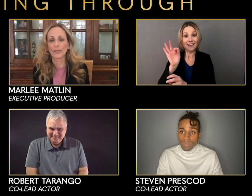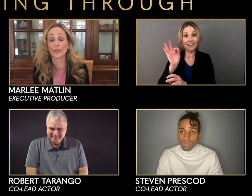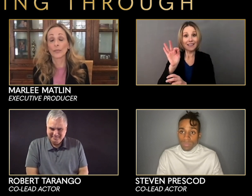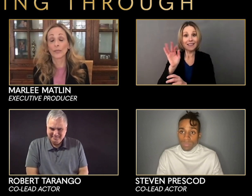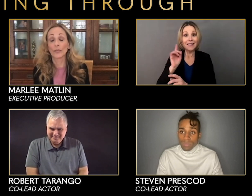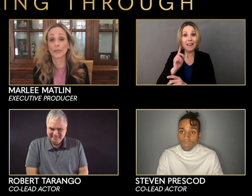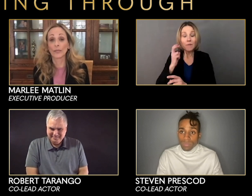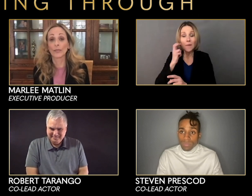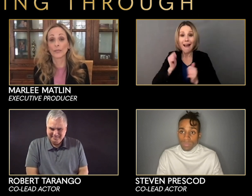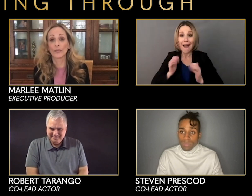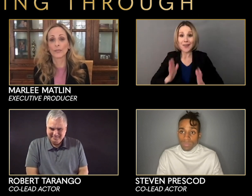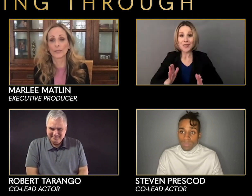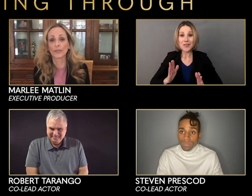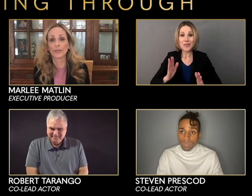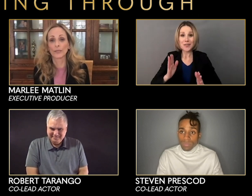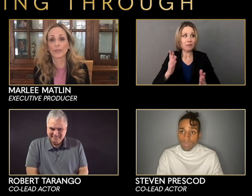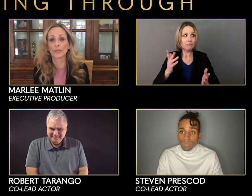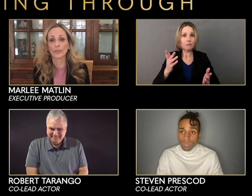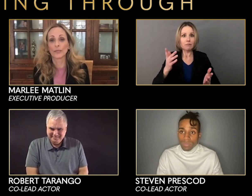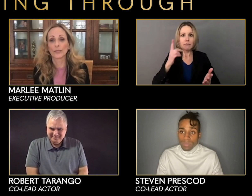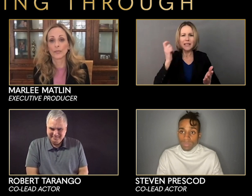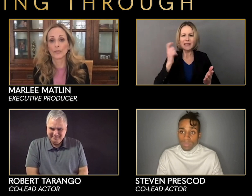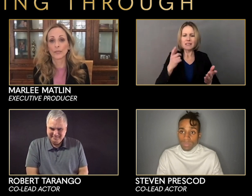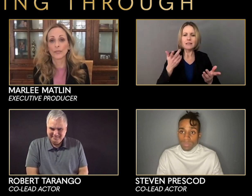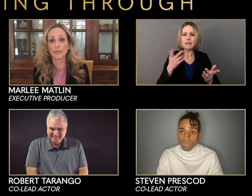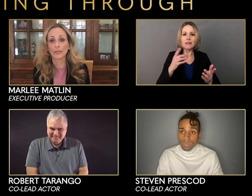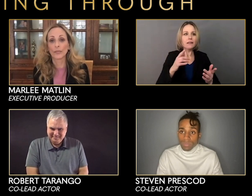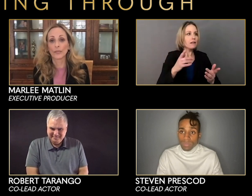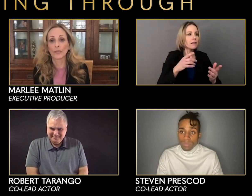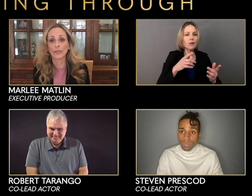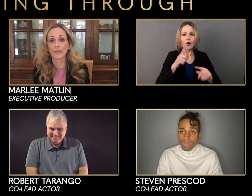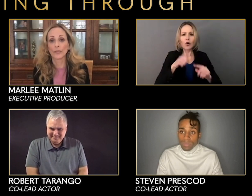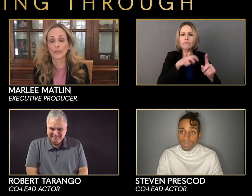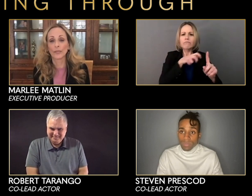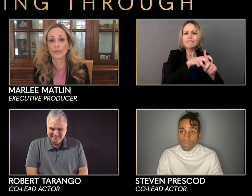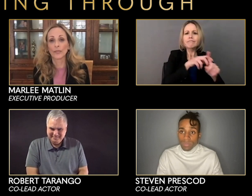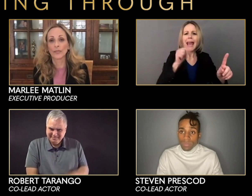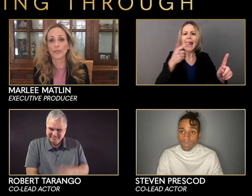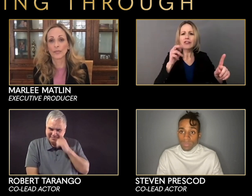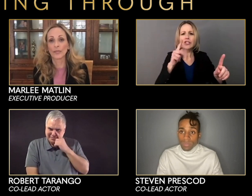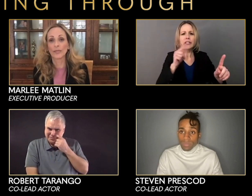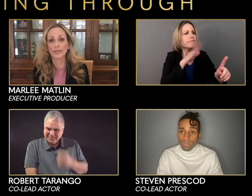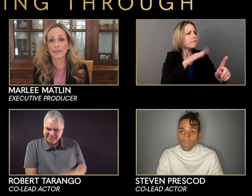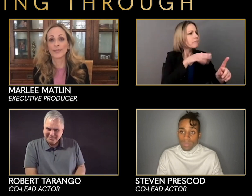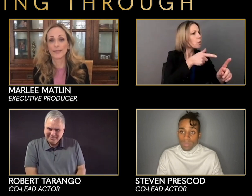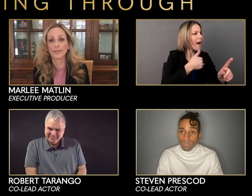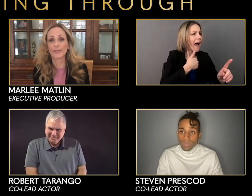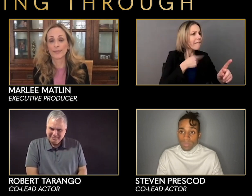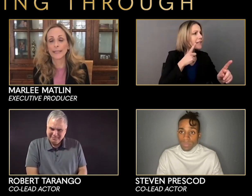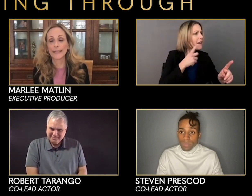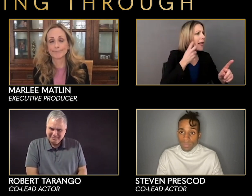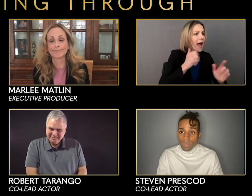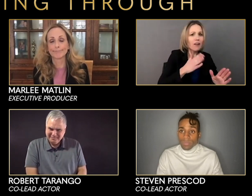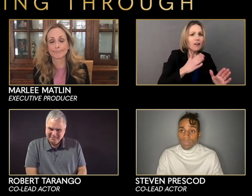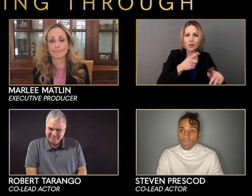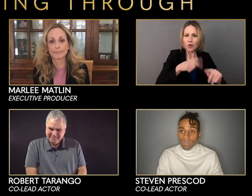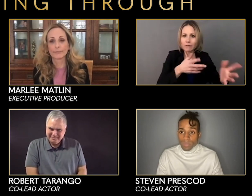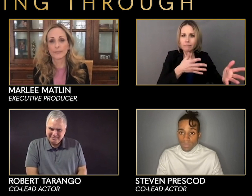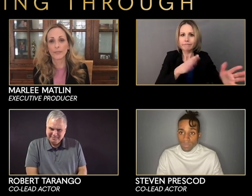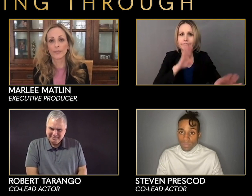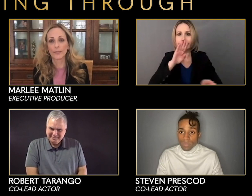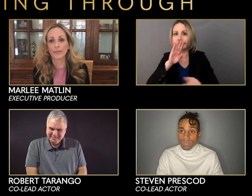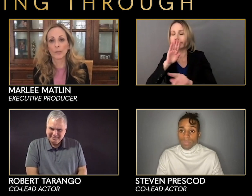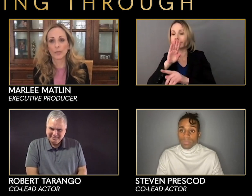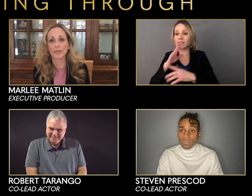know, couldn't go to this agent or that agent and say, do you have? So now we need to populate this